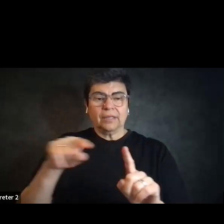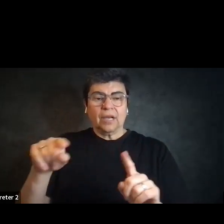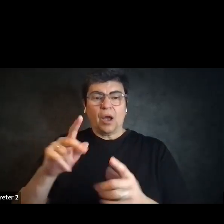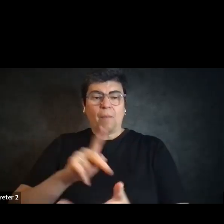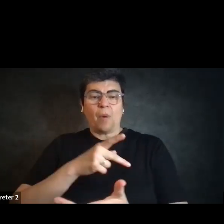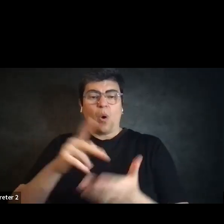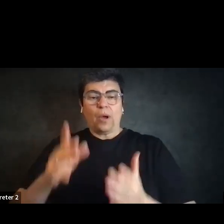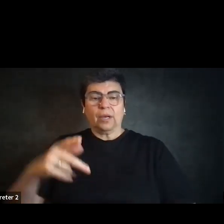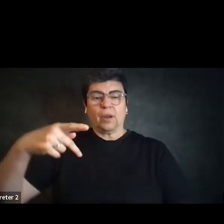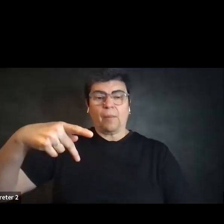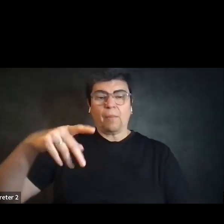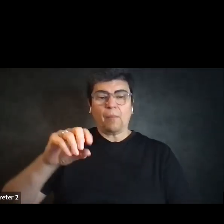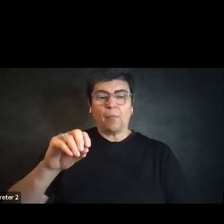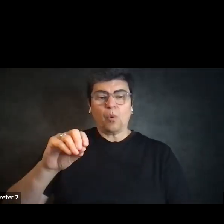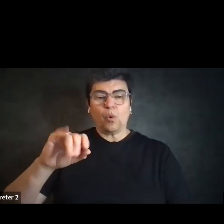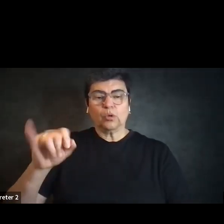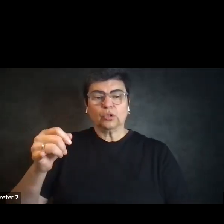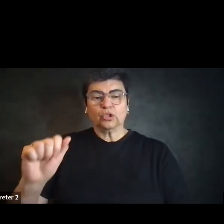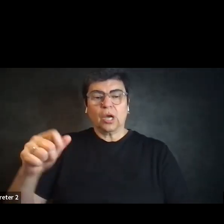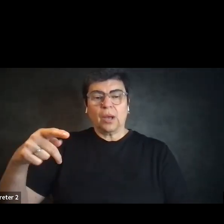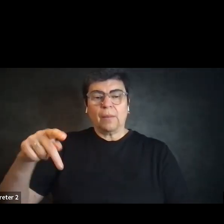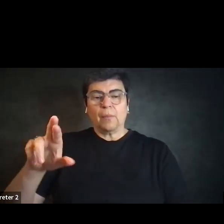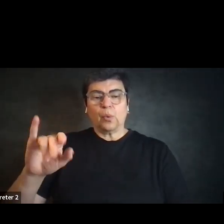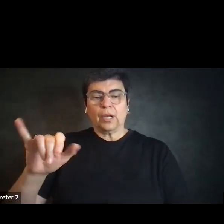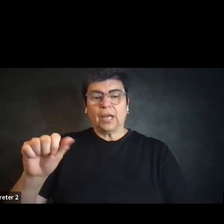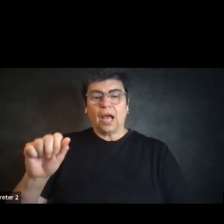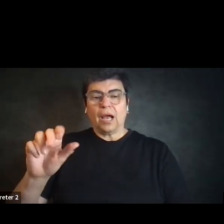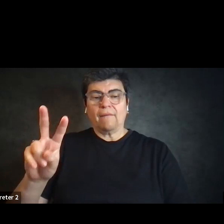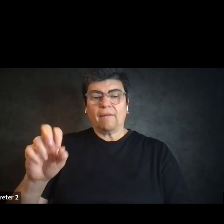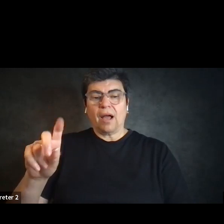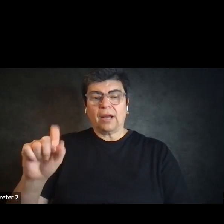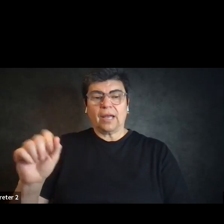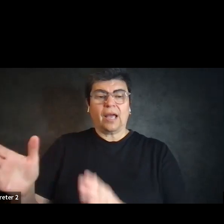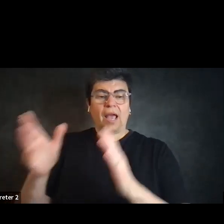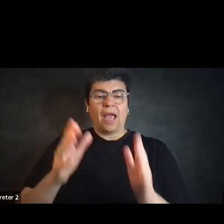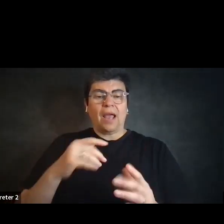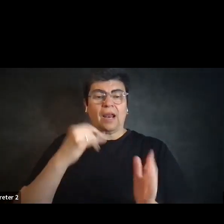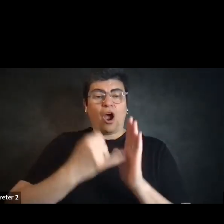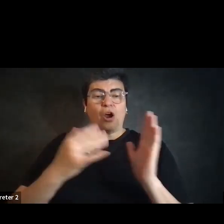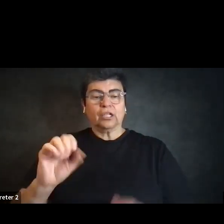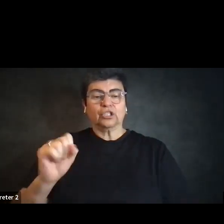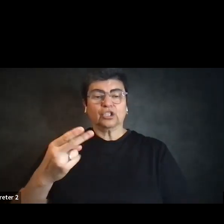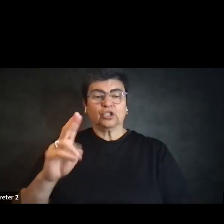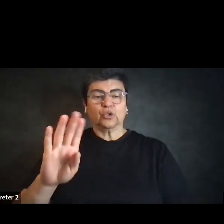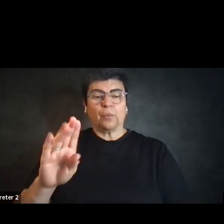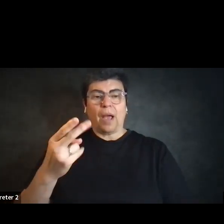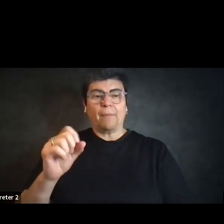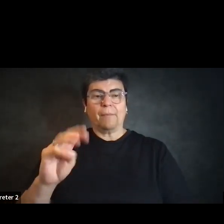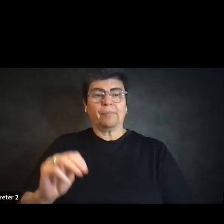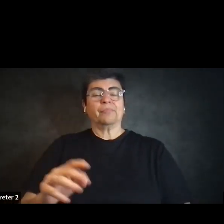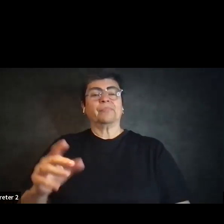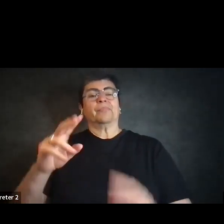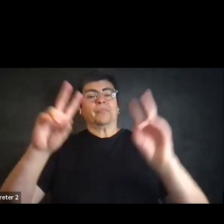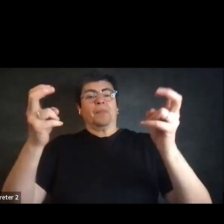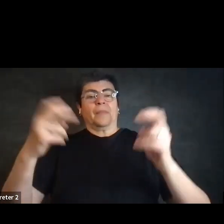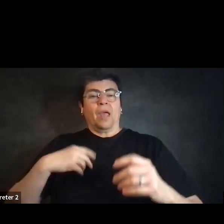this artwork is made by our medical student, Shubham Arora. Long before seeing people, I viewed